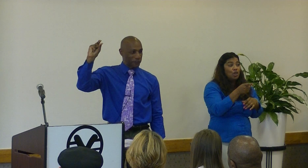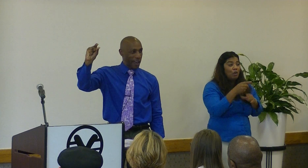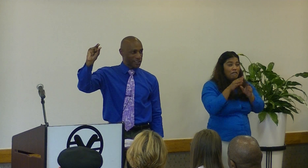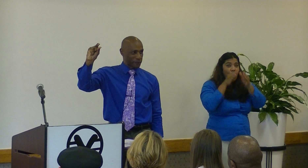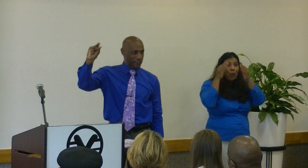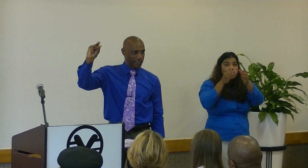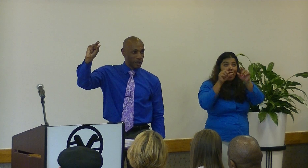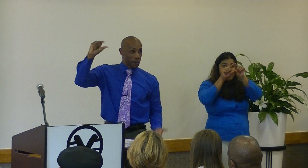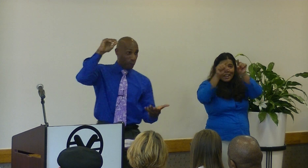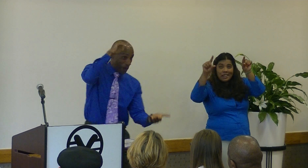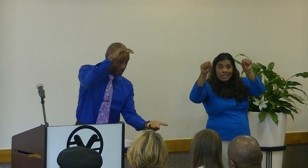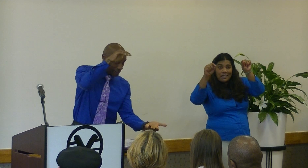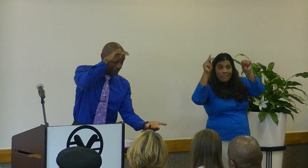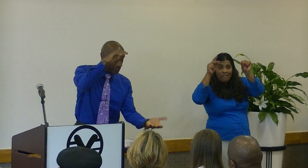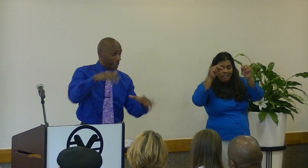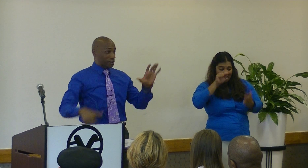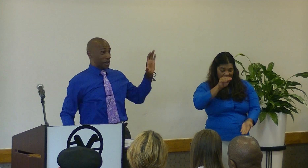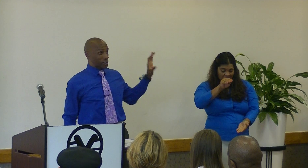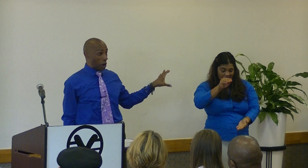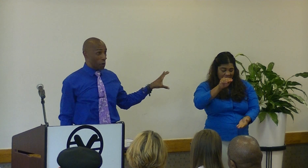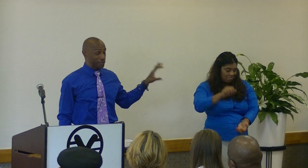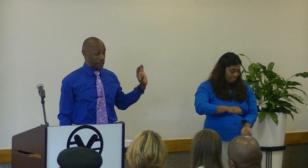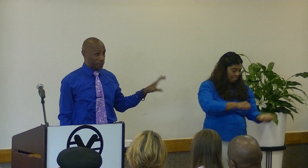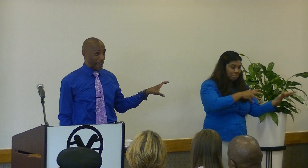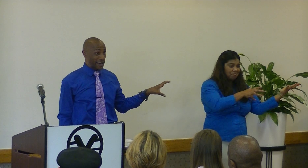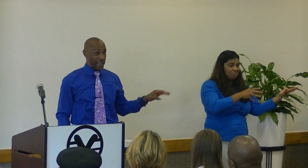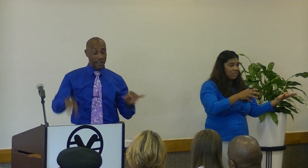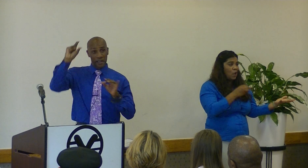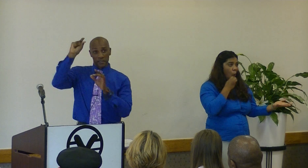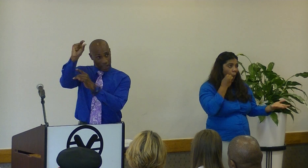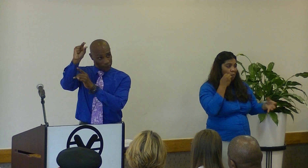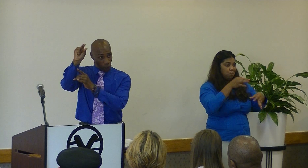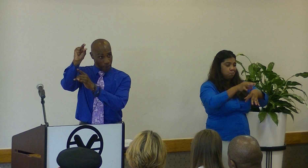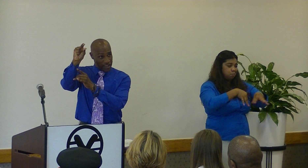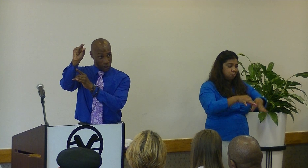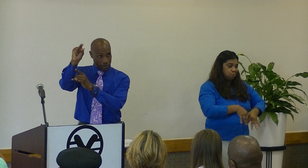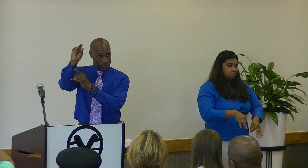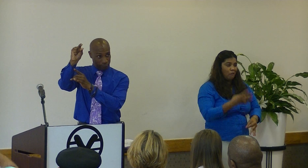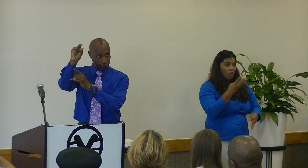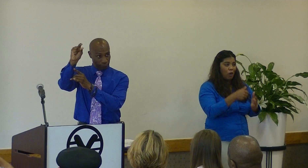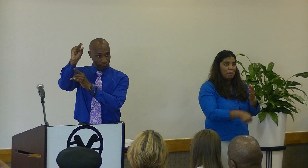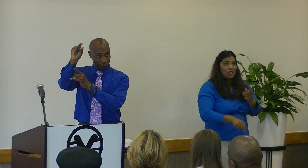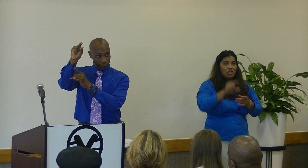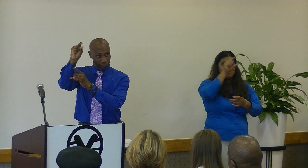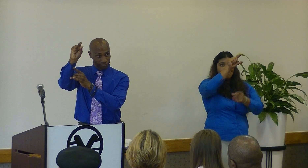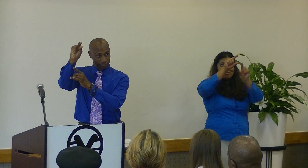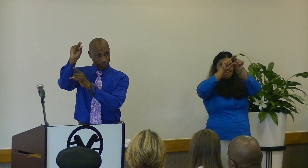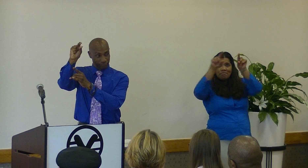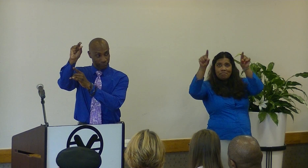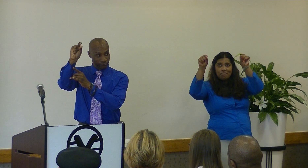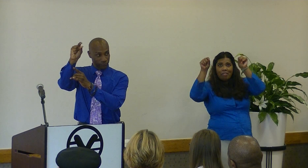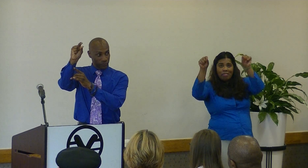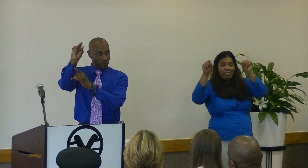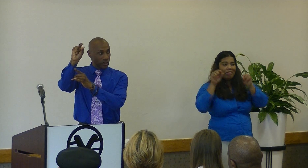that gives the philosophy. The rest of this is just Holmes explaining these 4 pages.